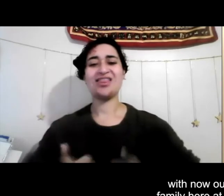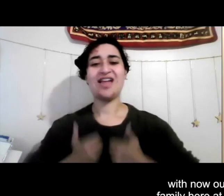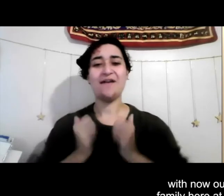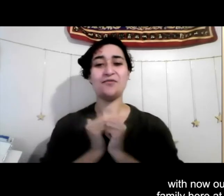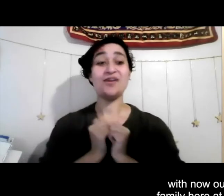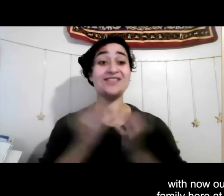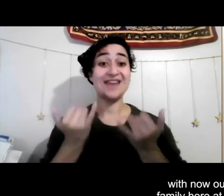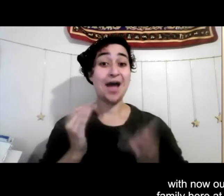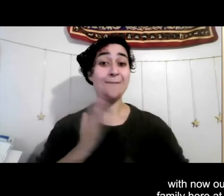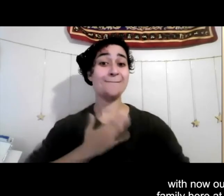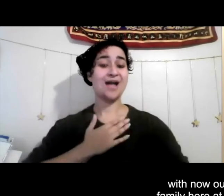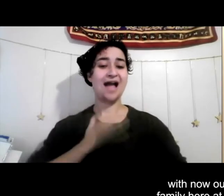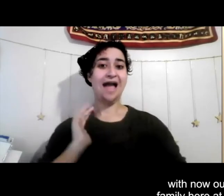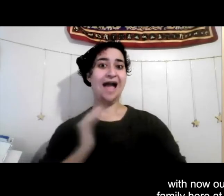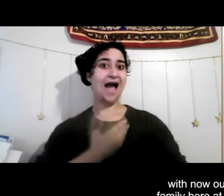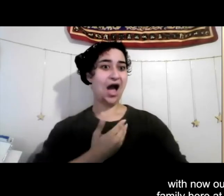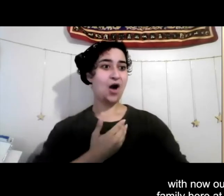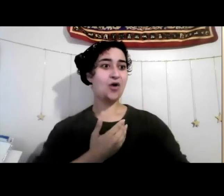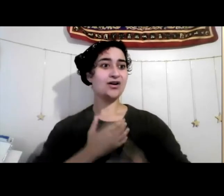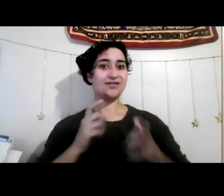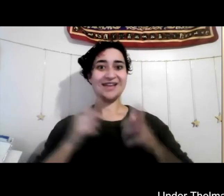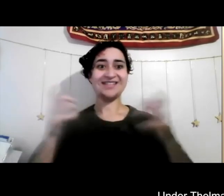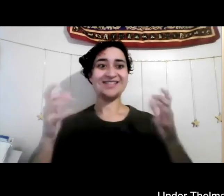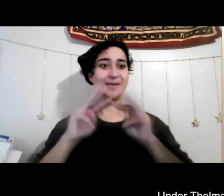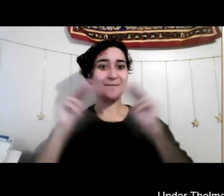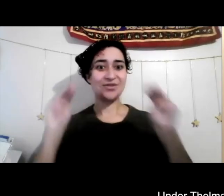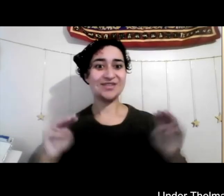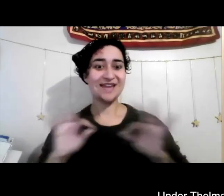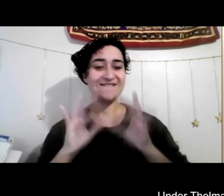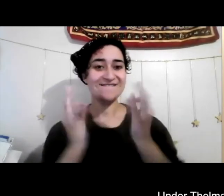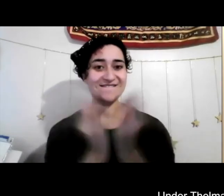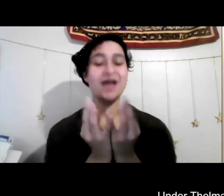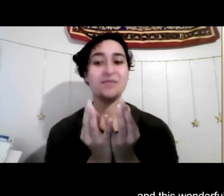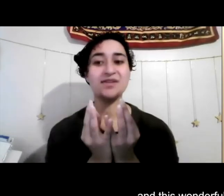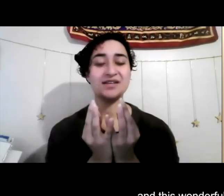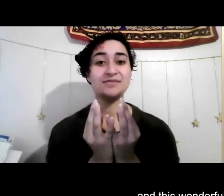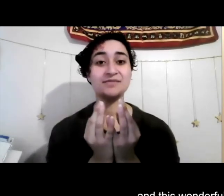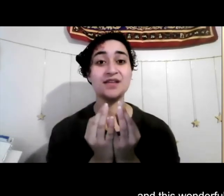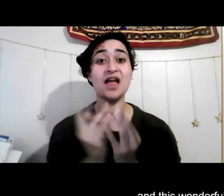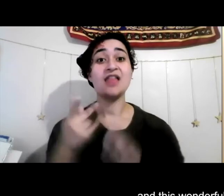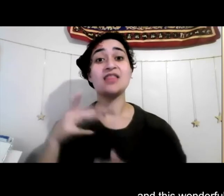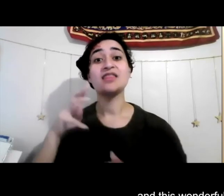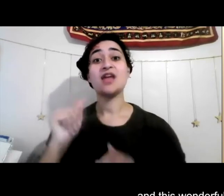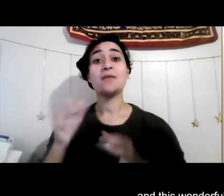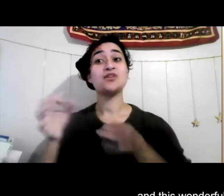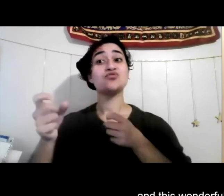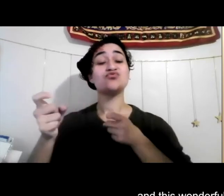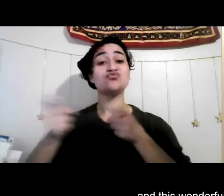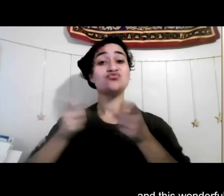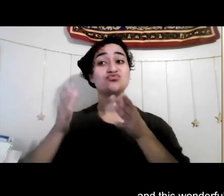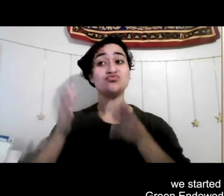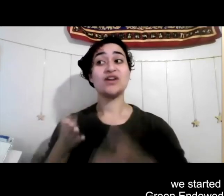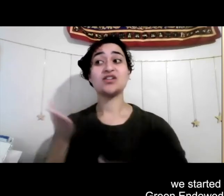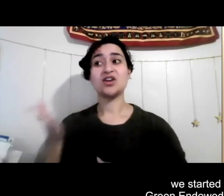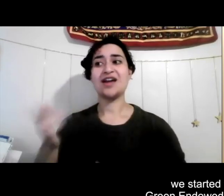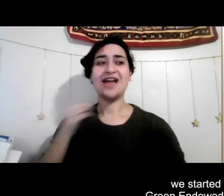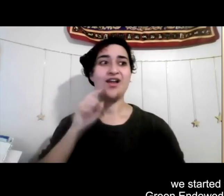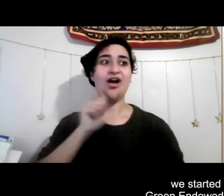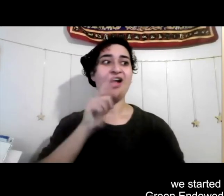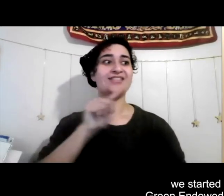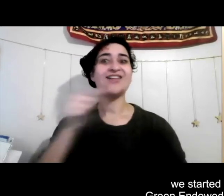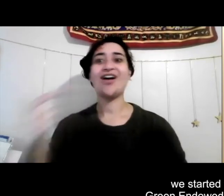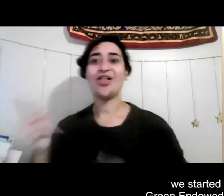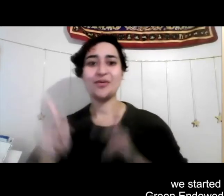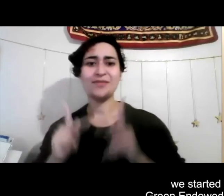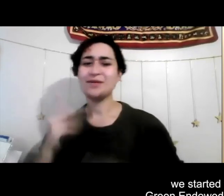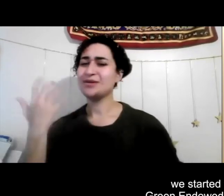family here at the museum. Under Thelma's leadership and this wonderful group of people, we started the Lea